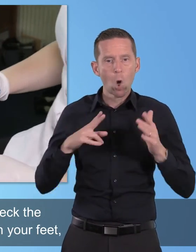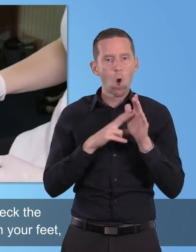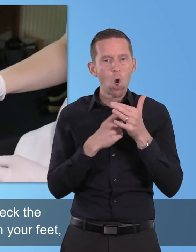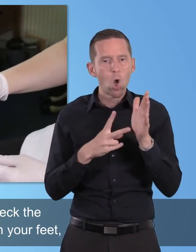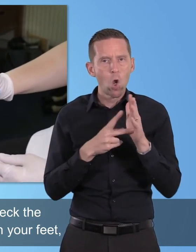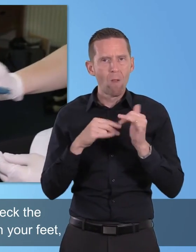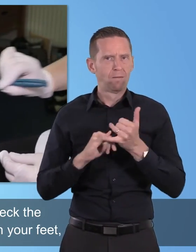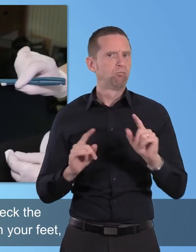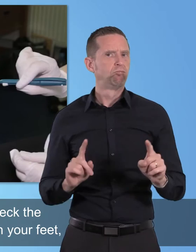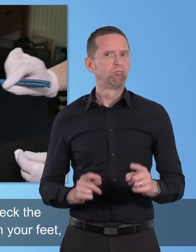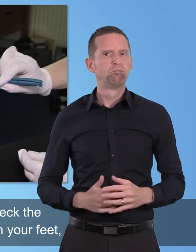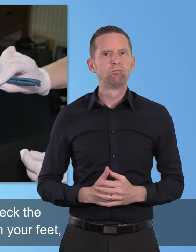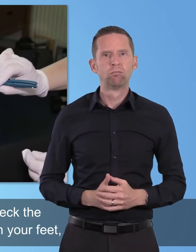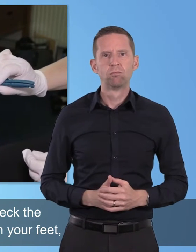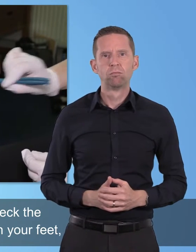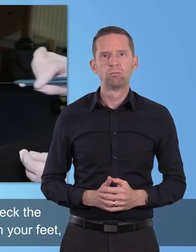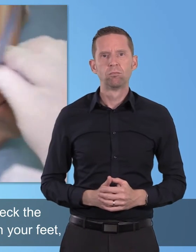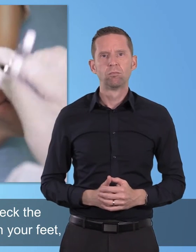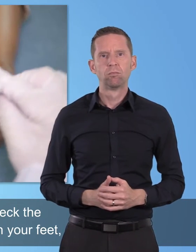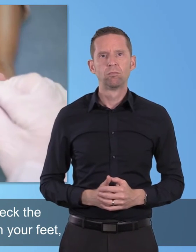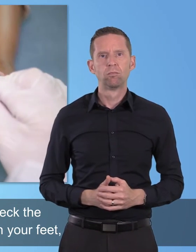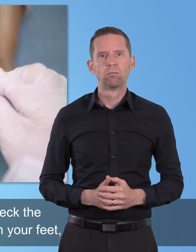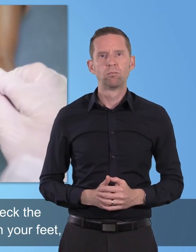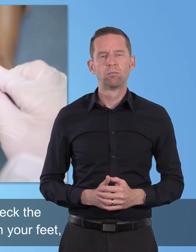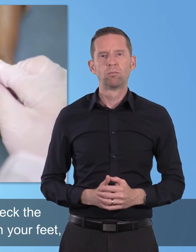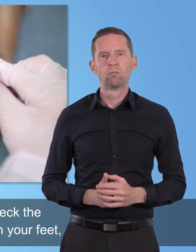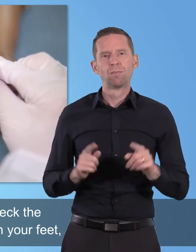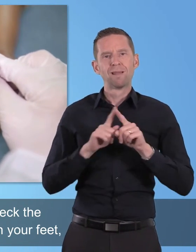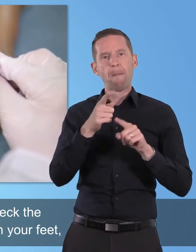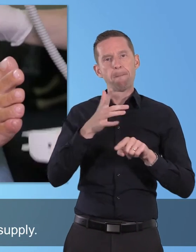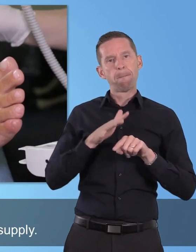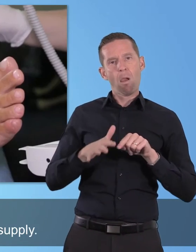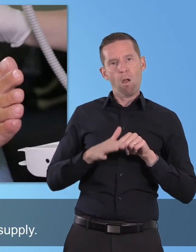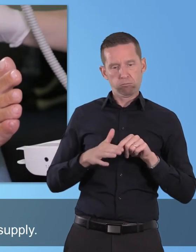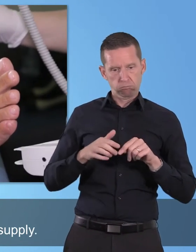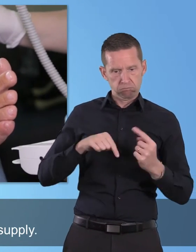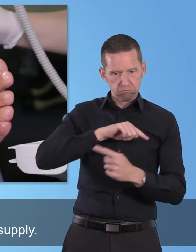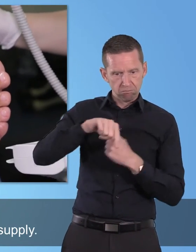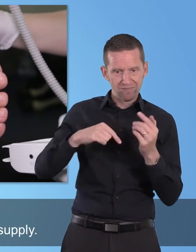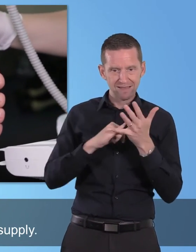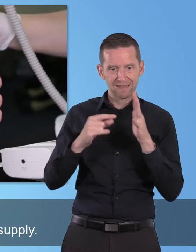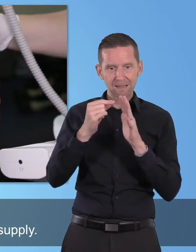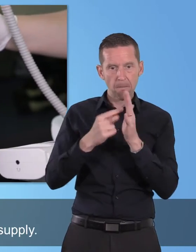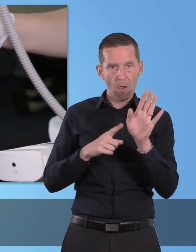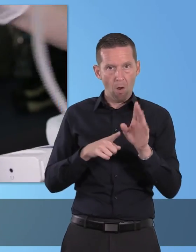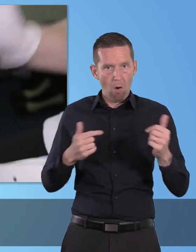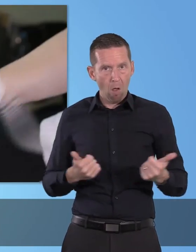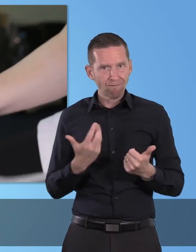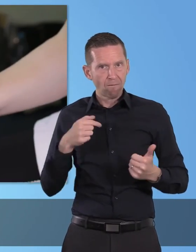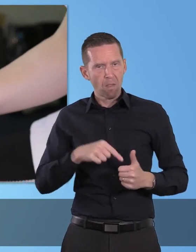and your blood supply.